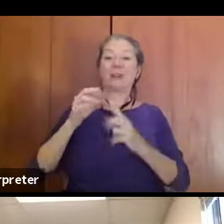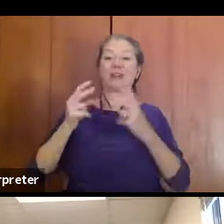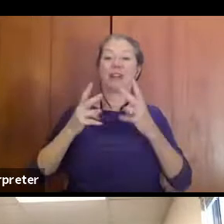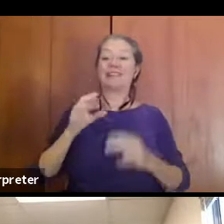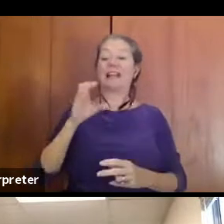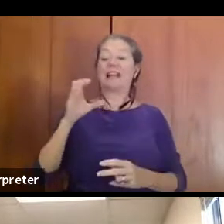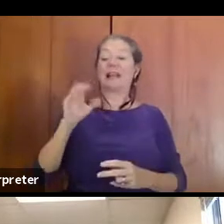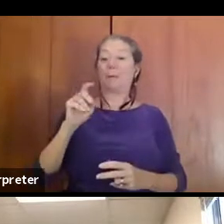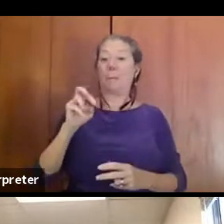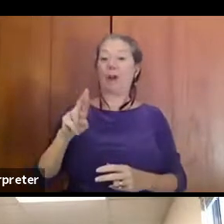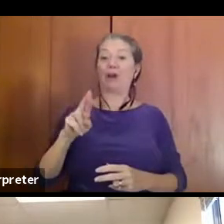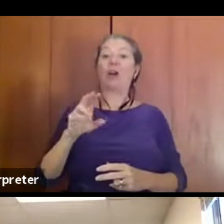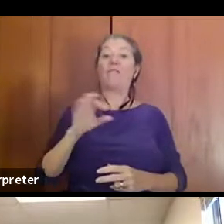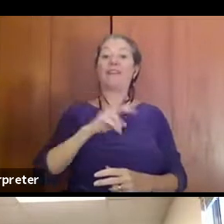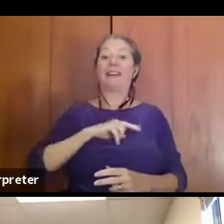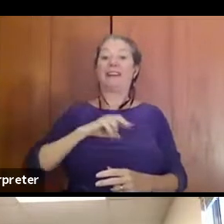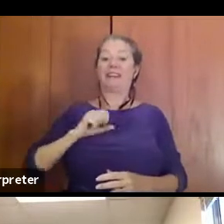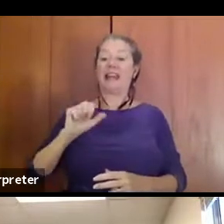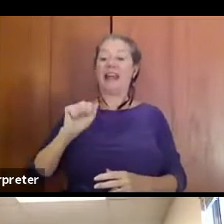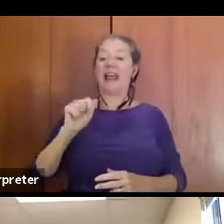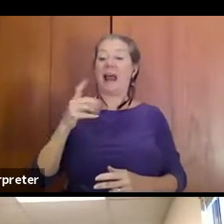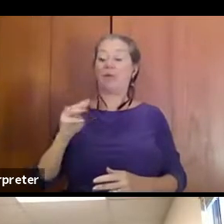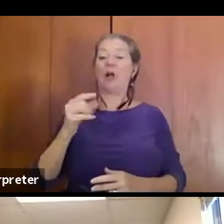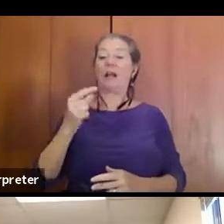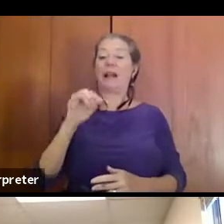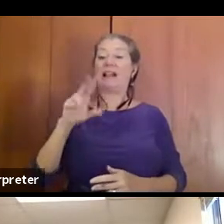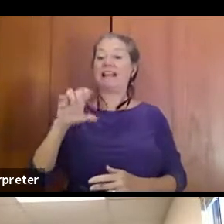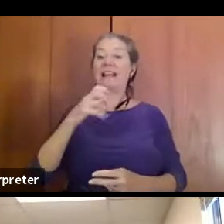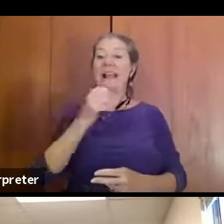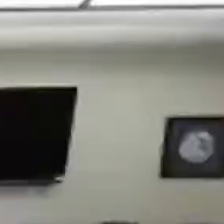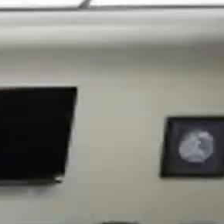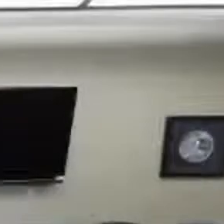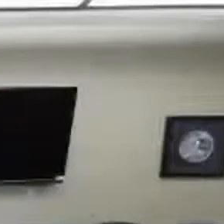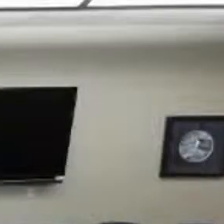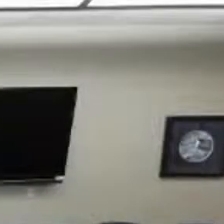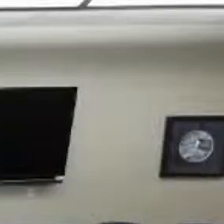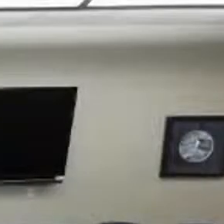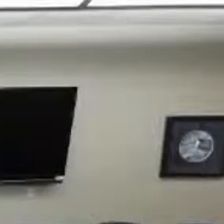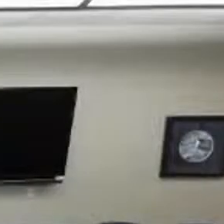Navsea, Admiral Galinas, and Executive Director of Navsea, Ms. Pham.